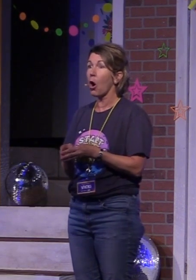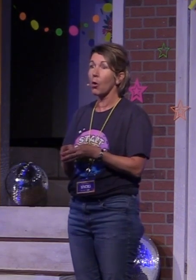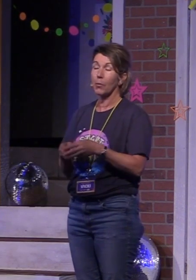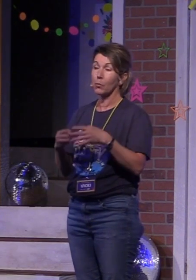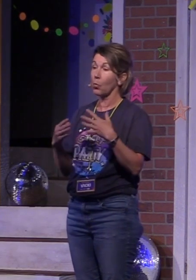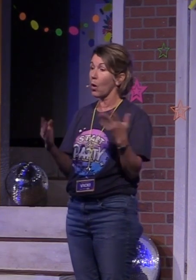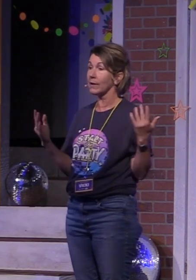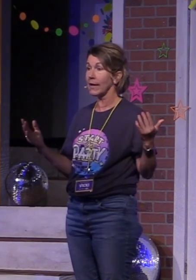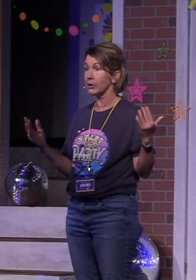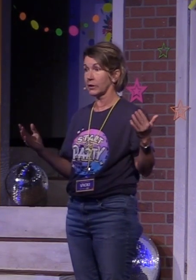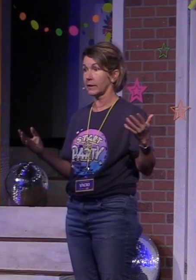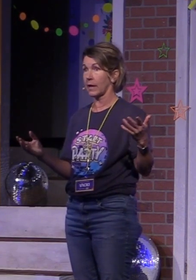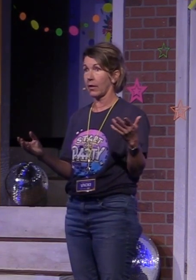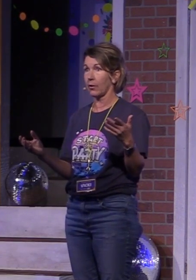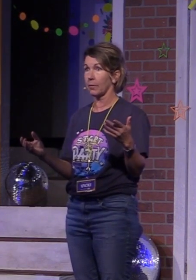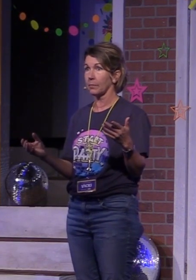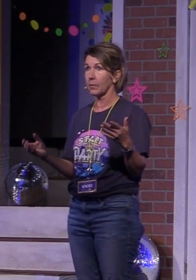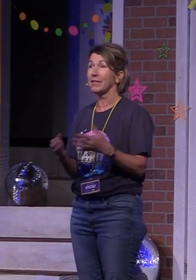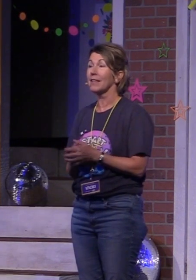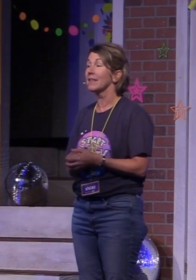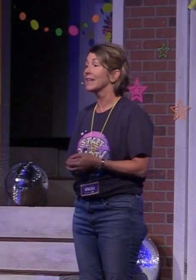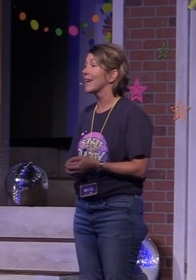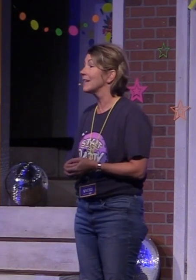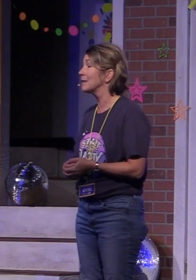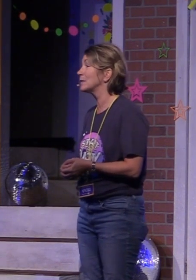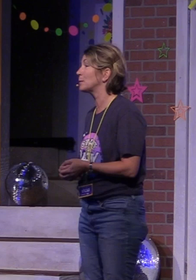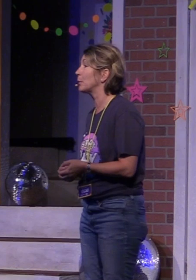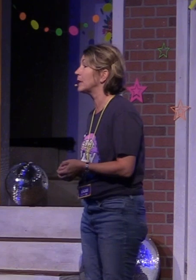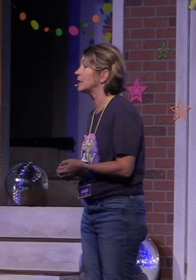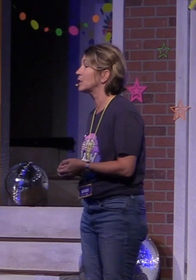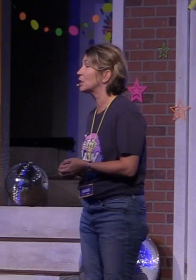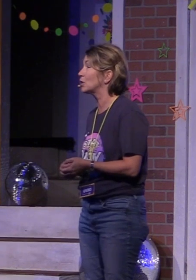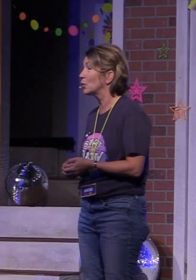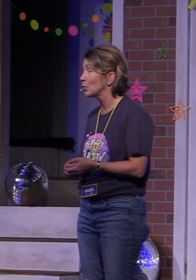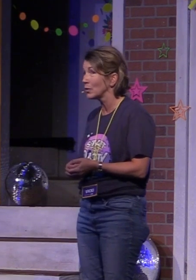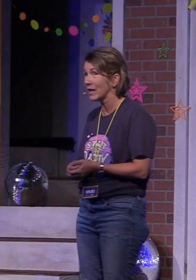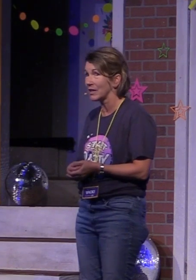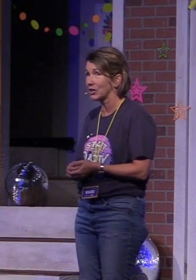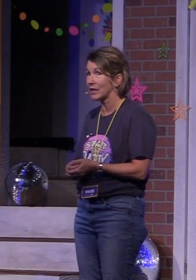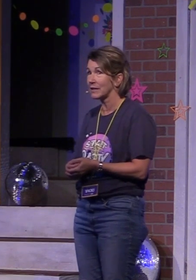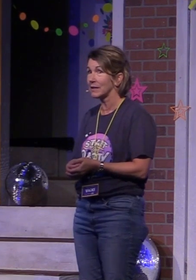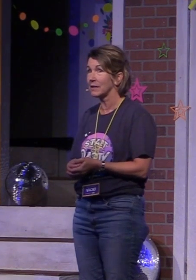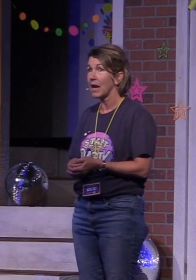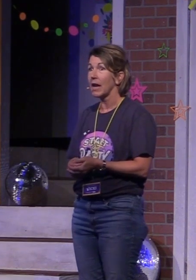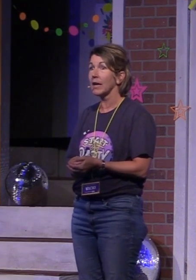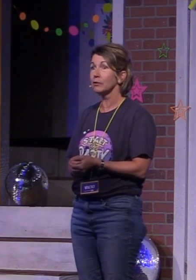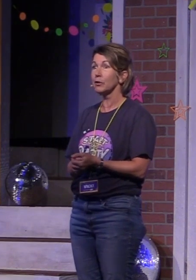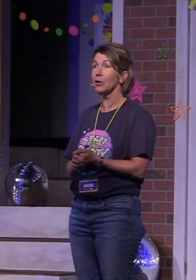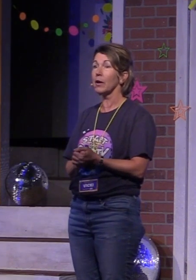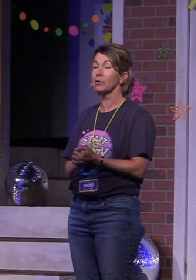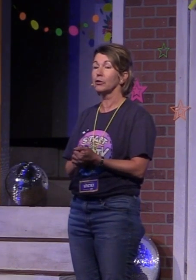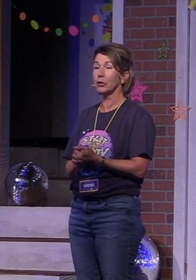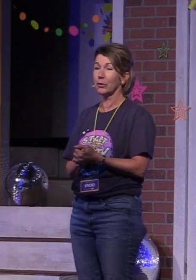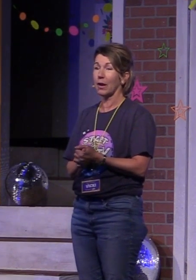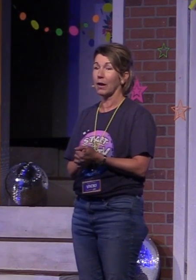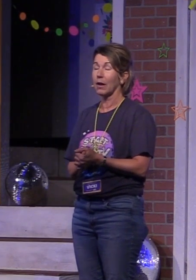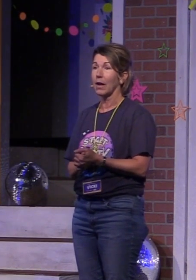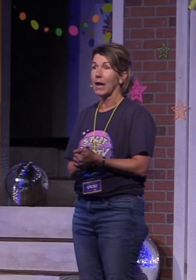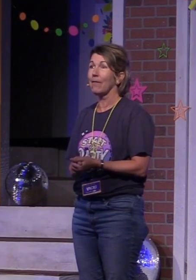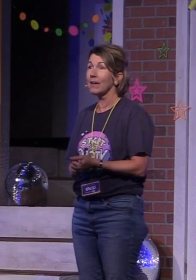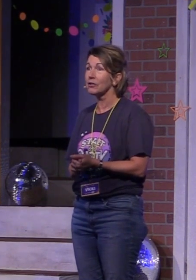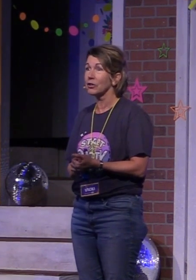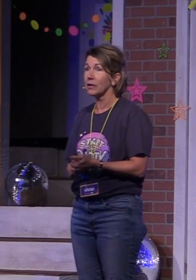people had all been one nation together. But then the kingdom split into two nations, Israel and